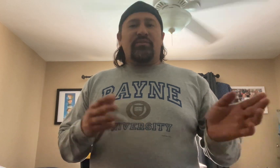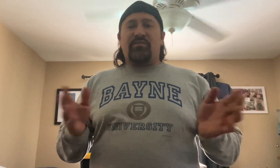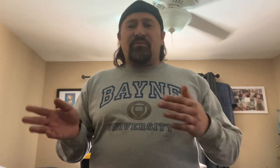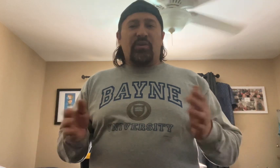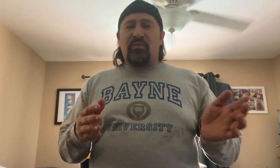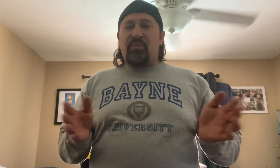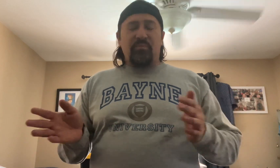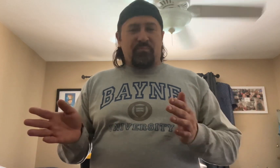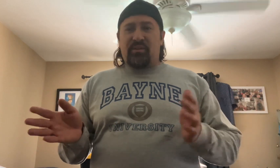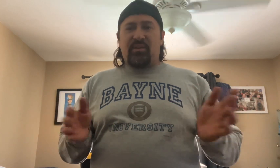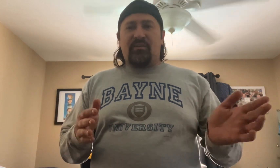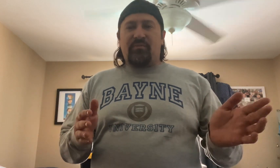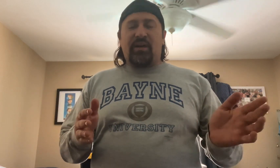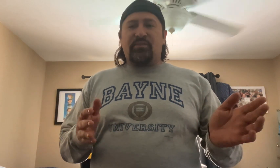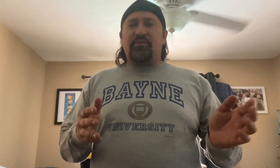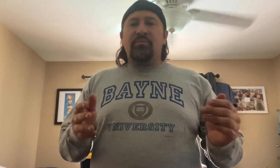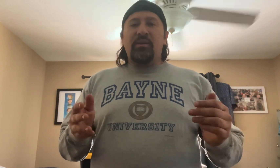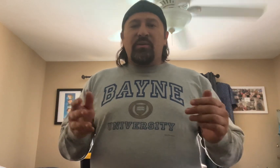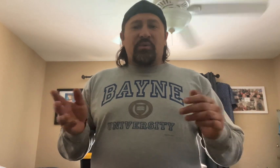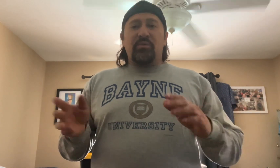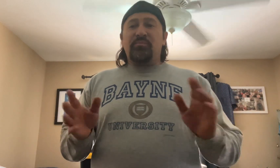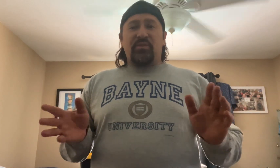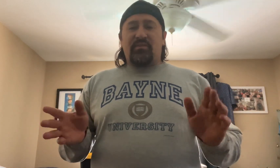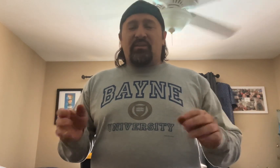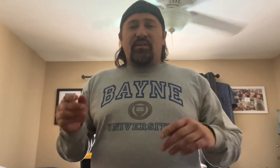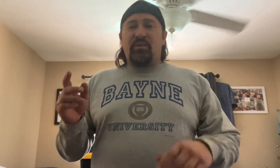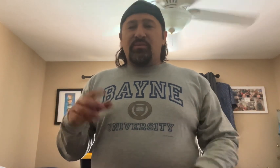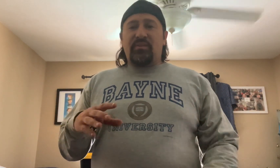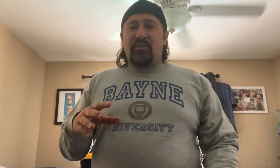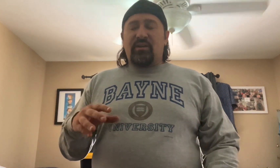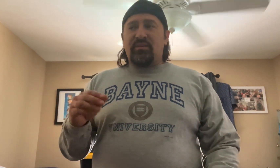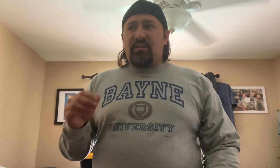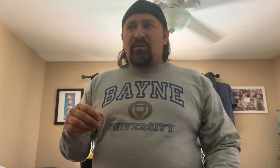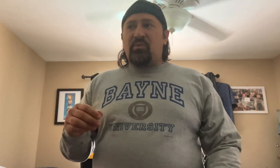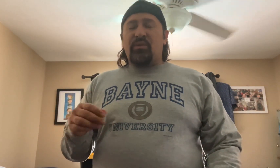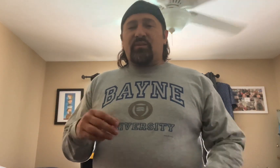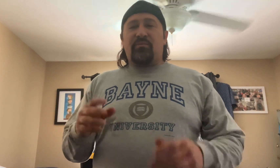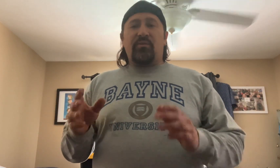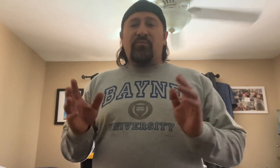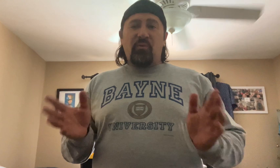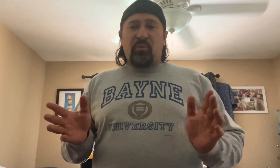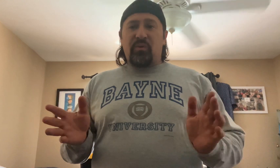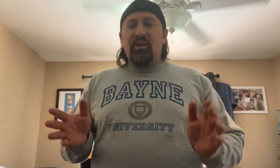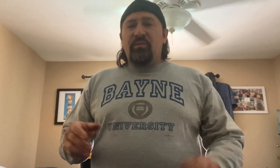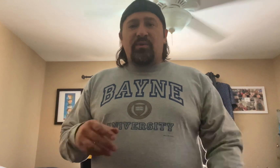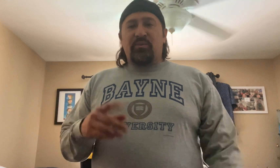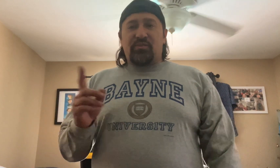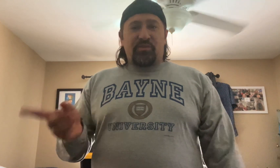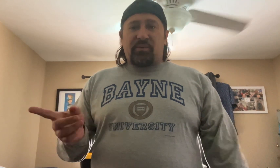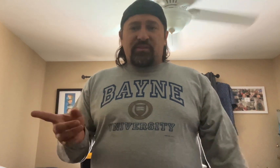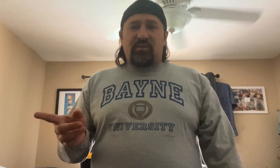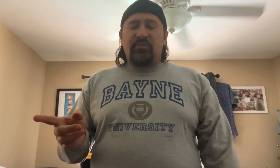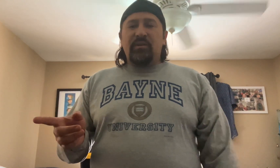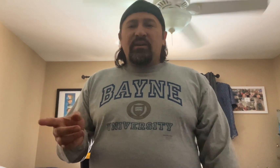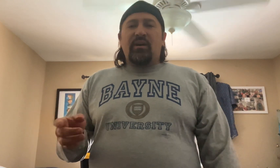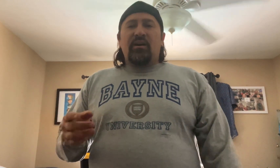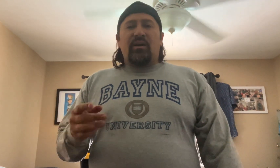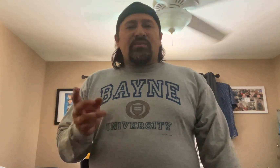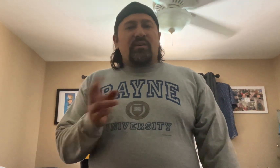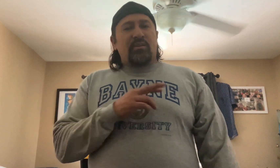several other mitigating factors, but it was busy, and I was sitting at a table that could fit 4, but it was just myself. I saw a couple